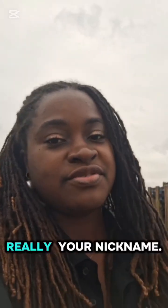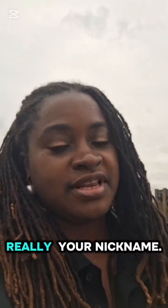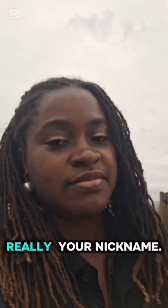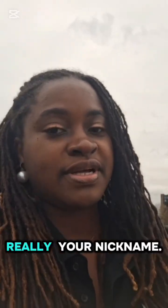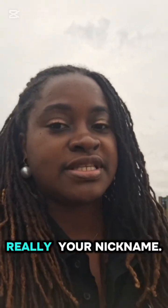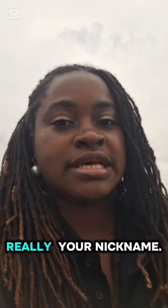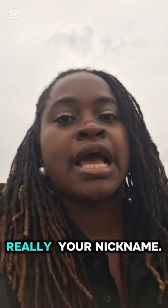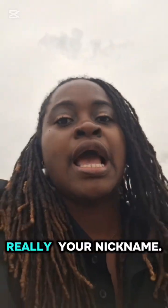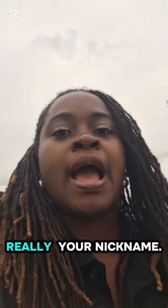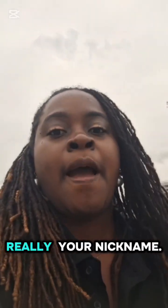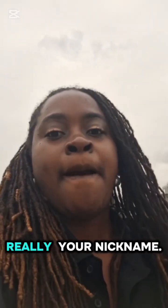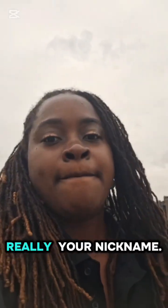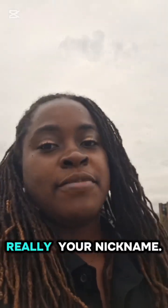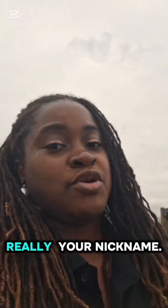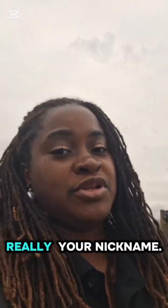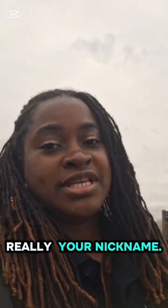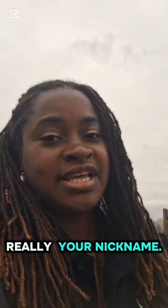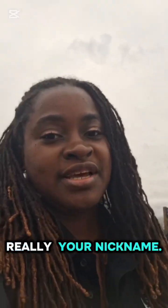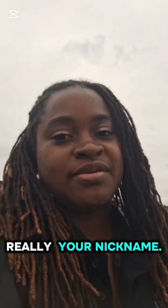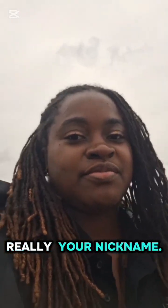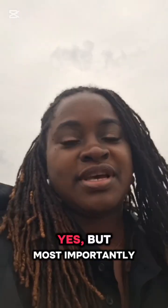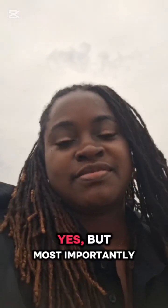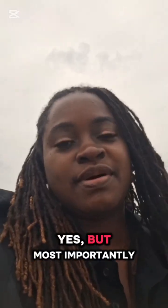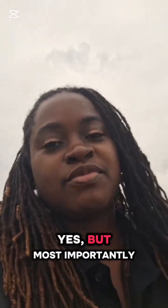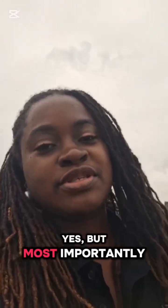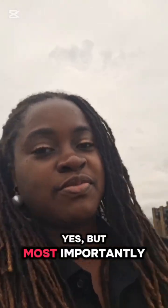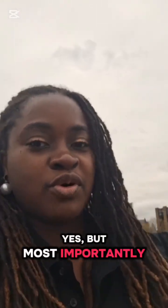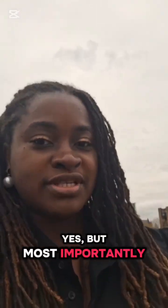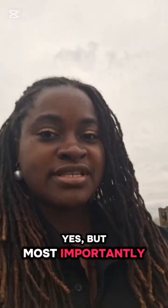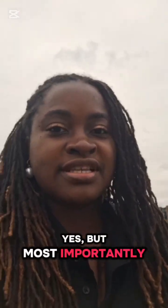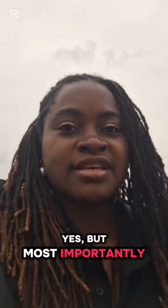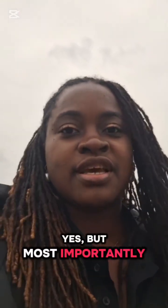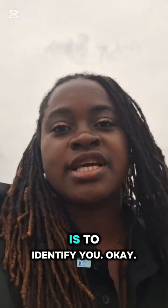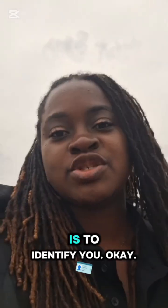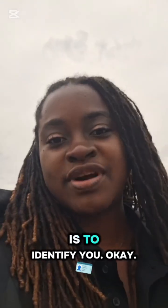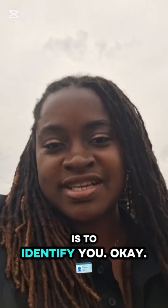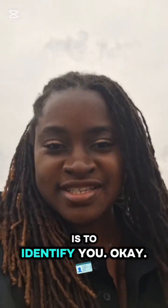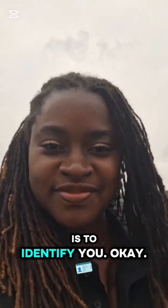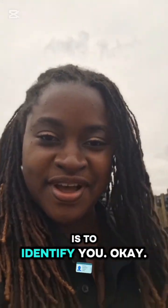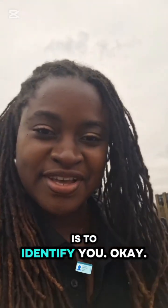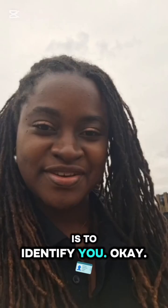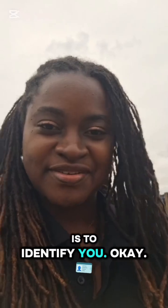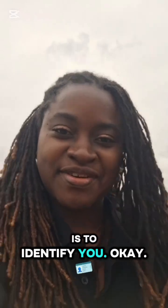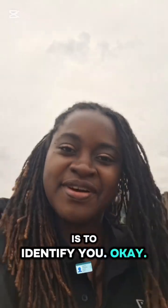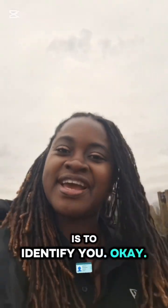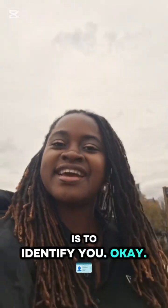but your nickname, yes, but most importantly is to identify you. Okay,